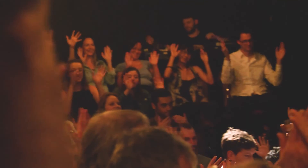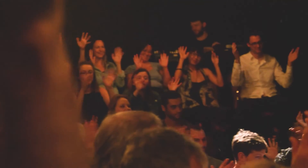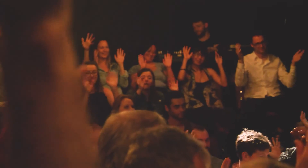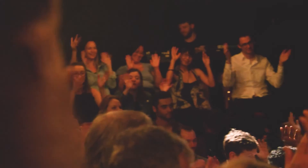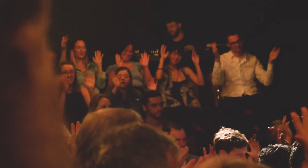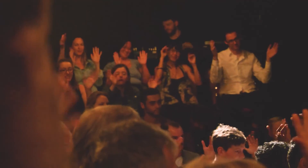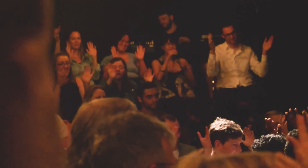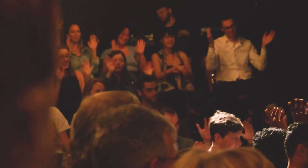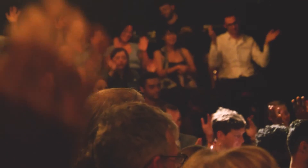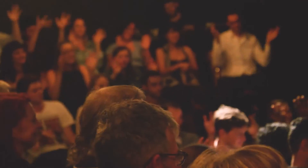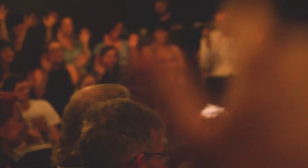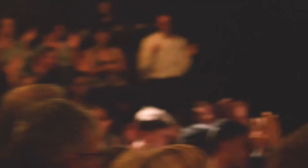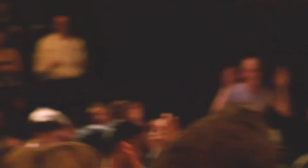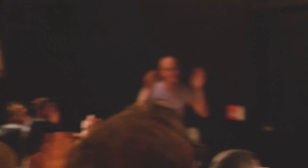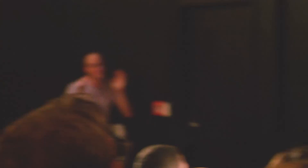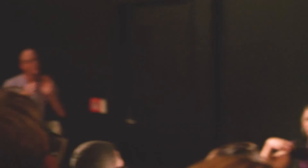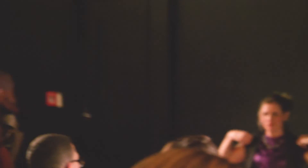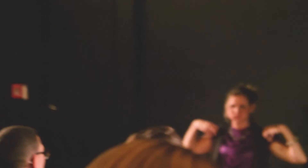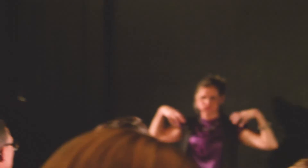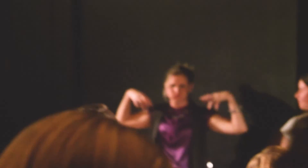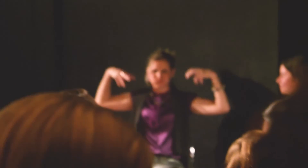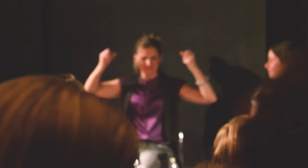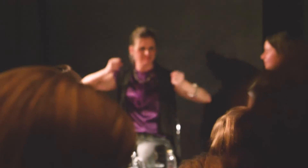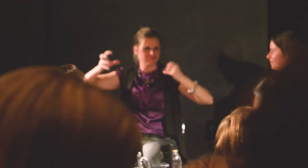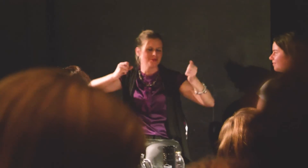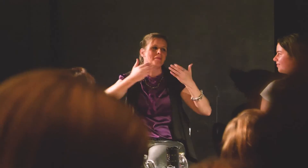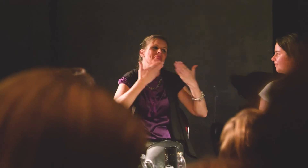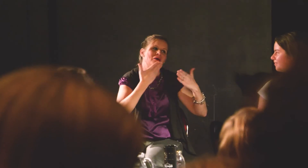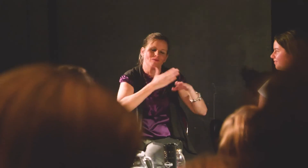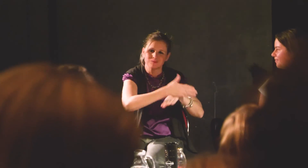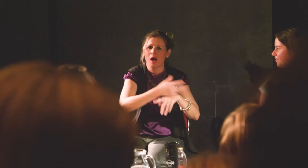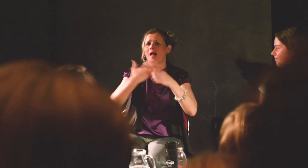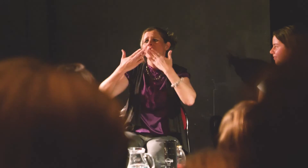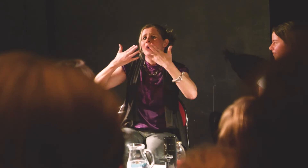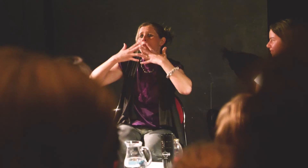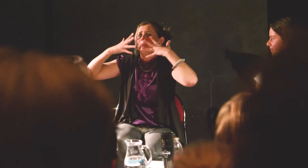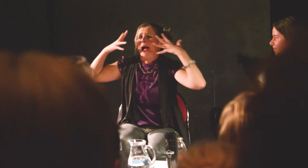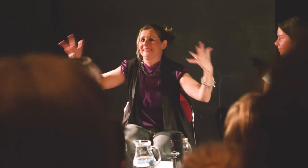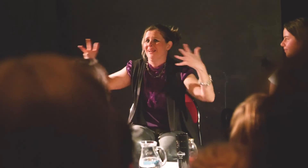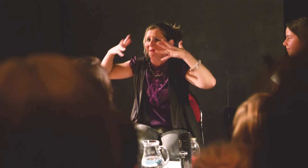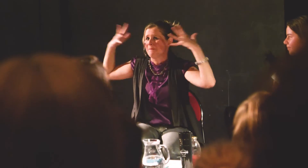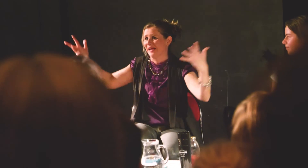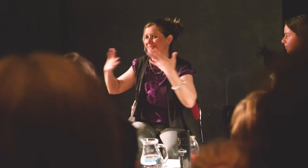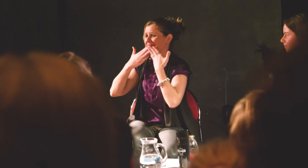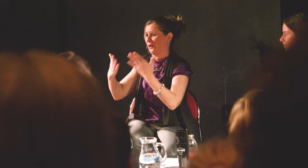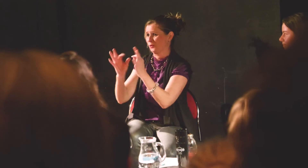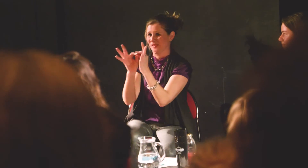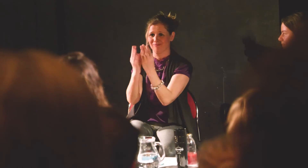to our panellists, for your time in this very warm room. Thank you for your work. And massive,